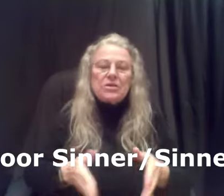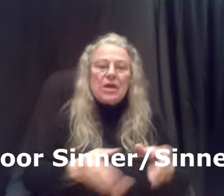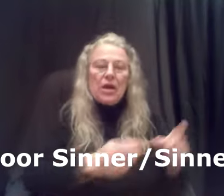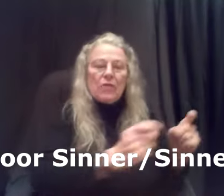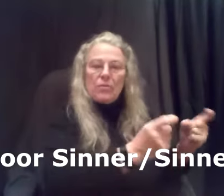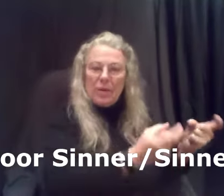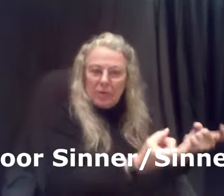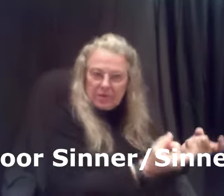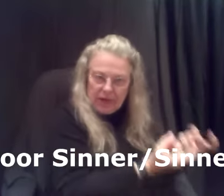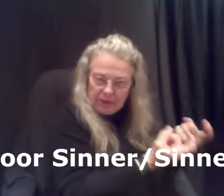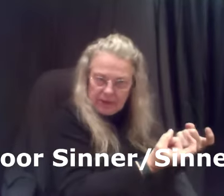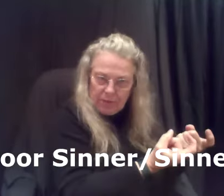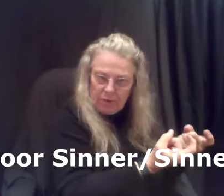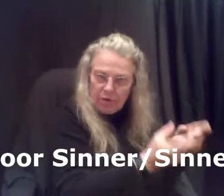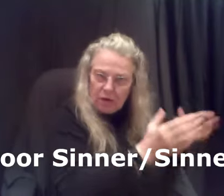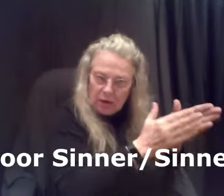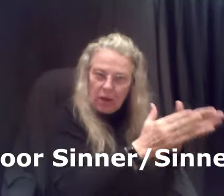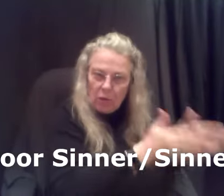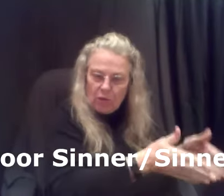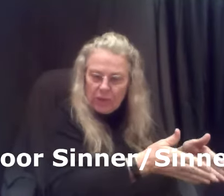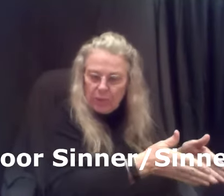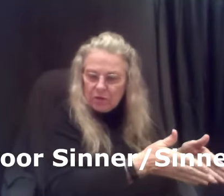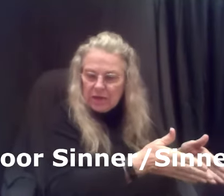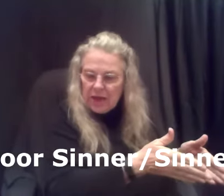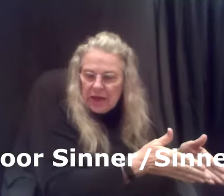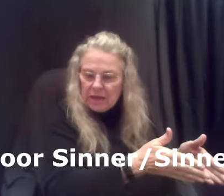And remember, it's that double hook with a person ending.